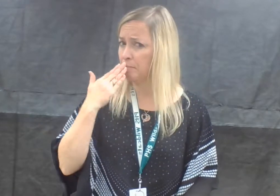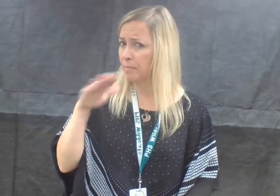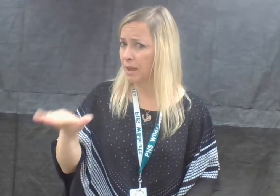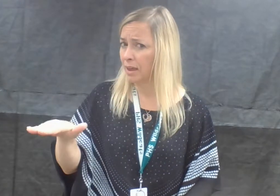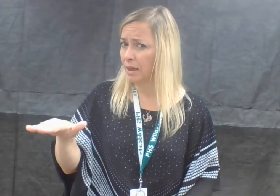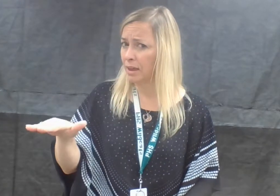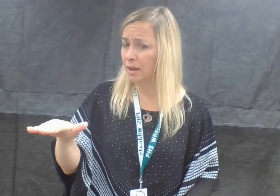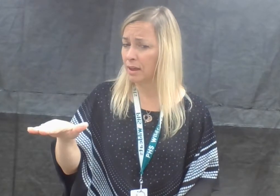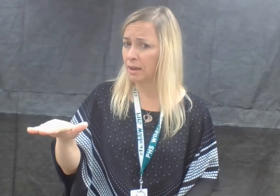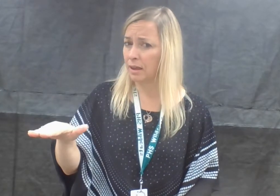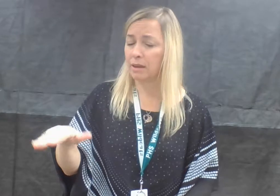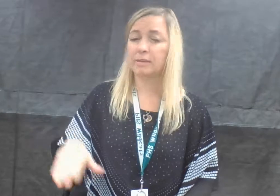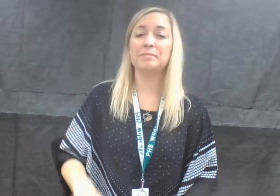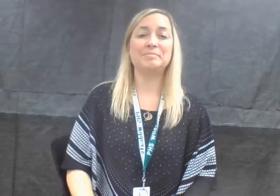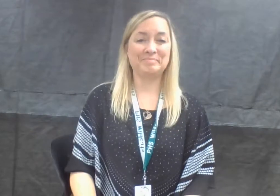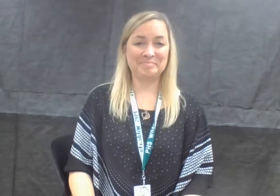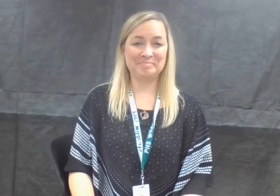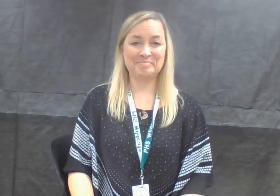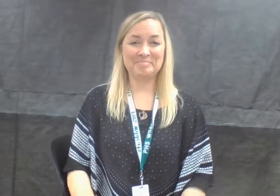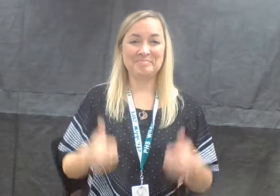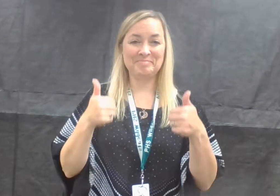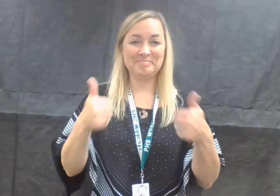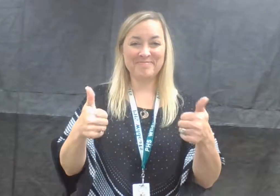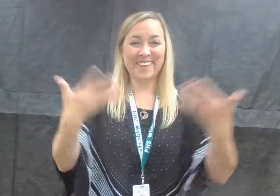I'm so happy they were going to break down in my house.